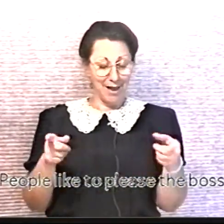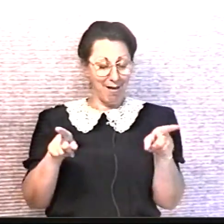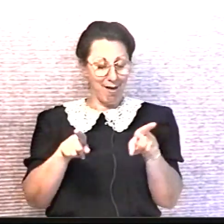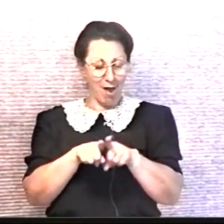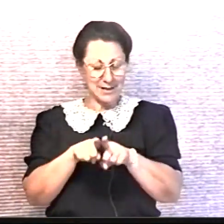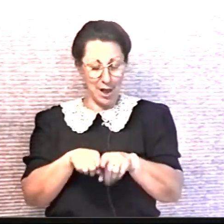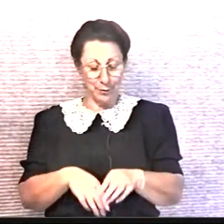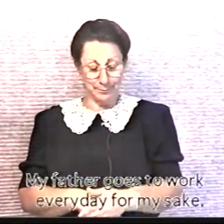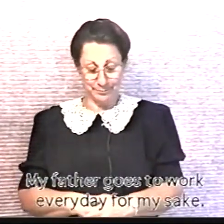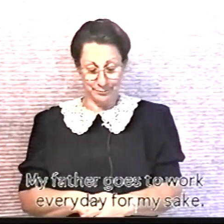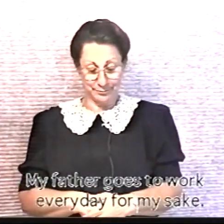Also,